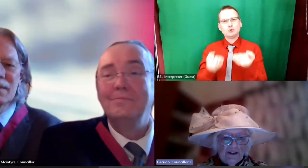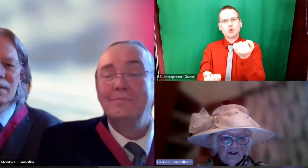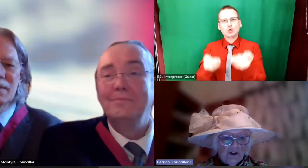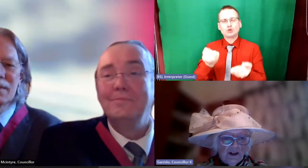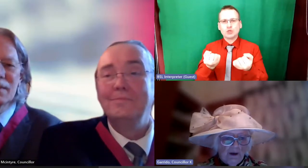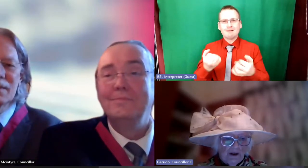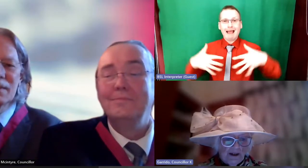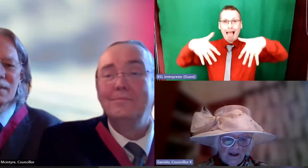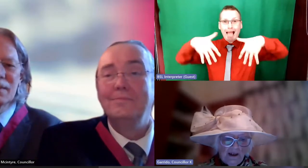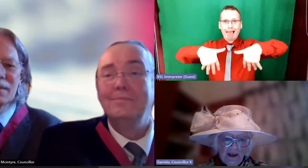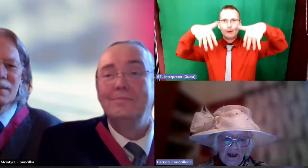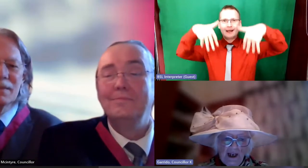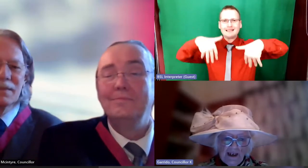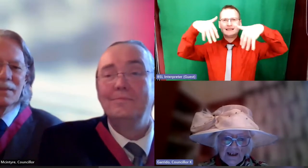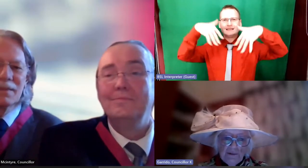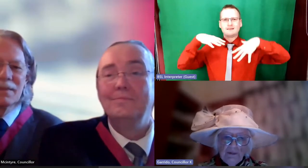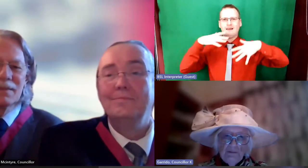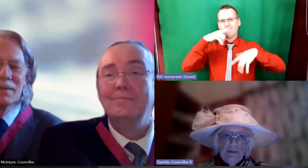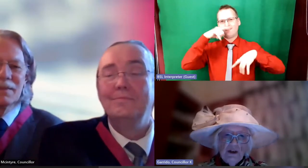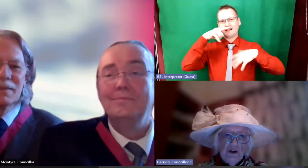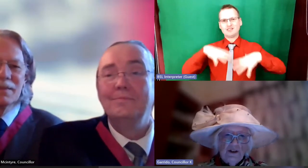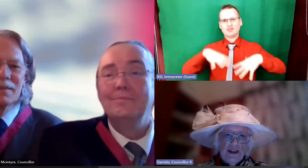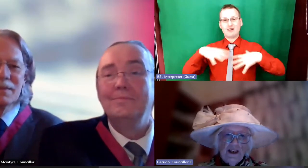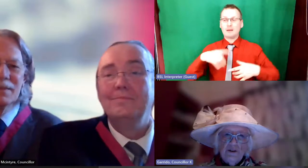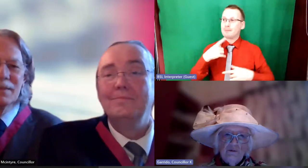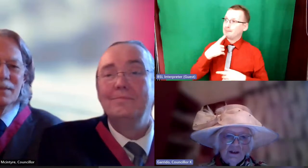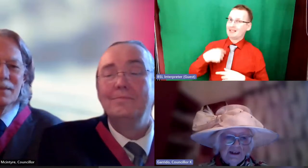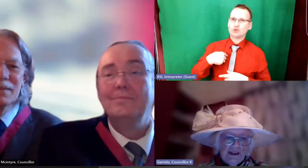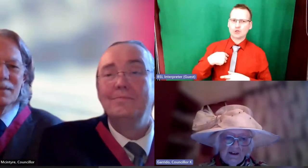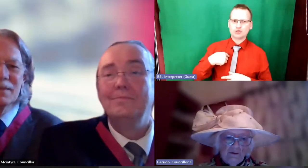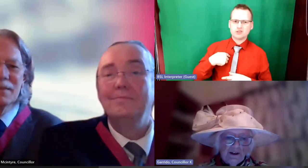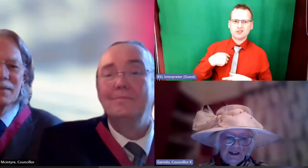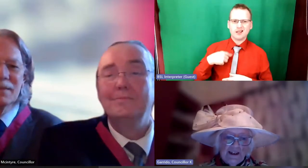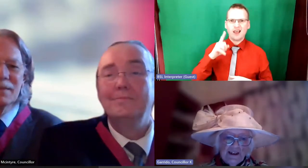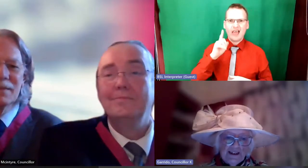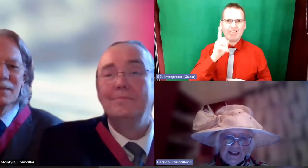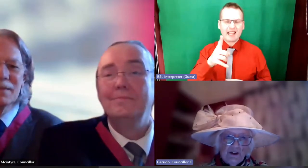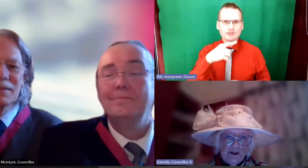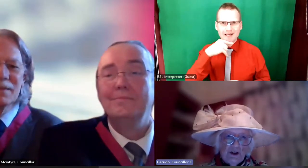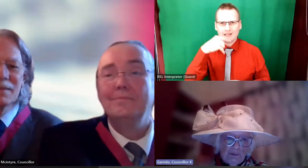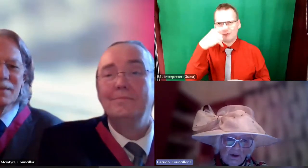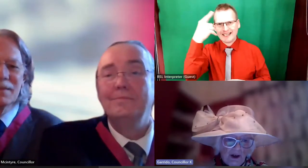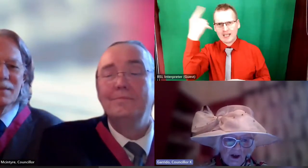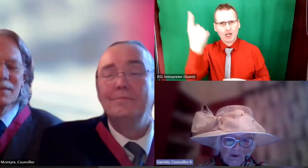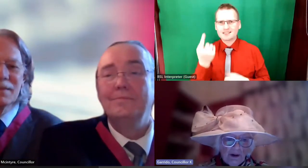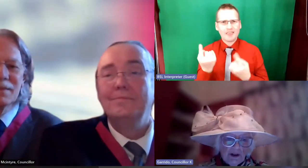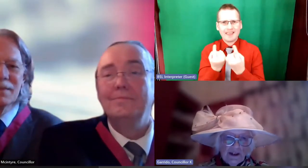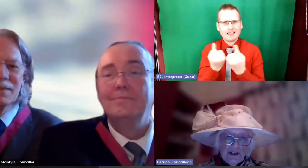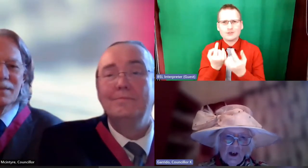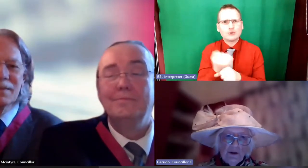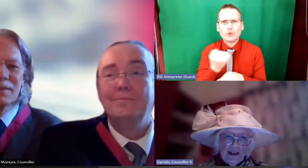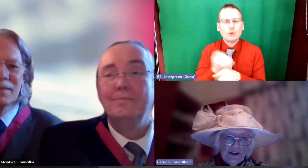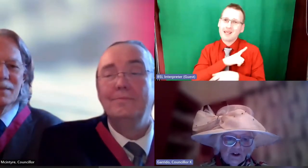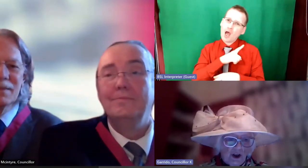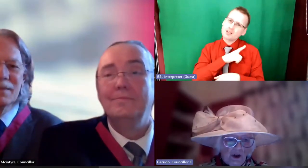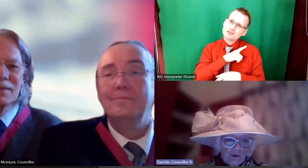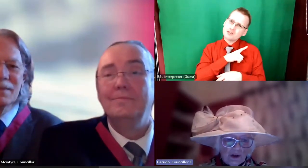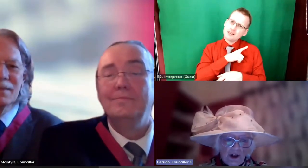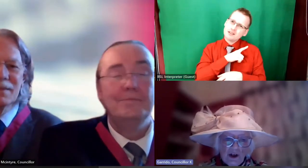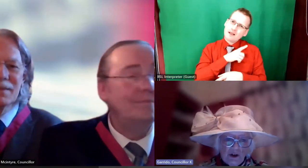Halloween fancy dress party. And as had been mentioned, that is a really ridiculous thing to do, because as the old